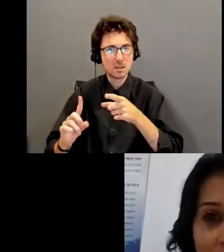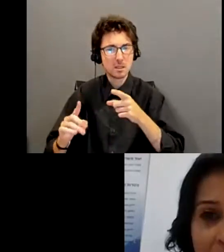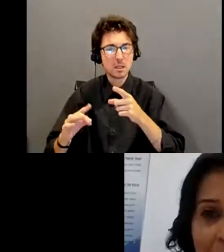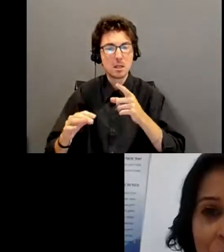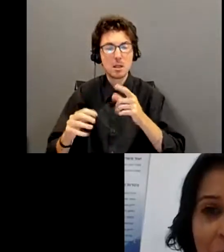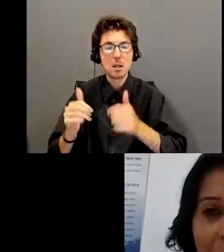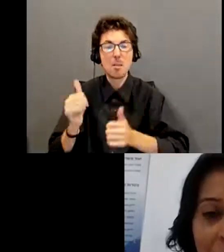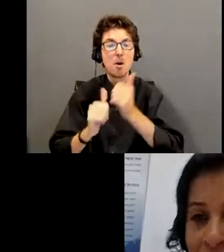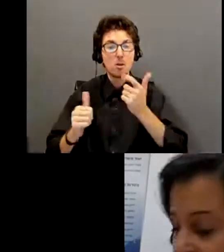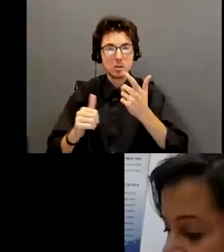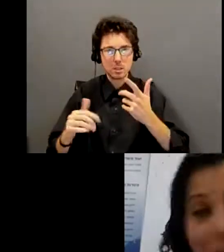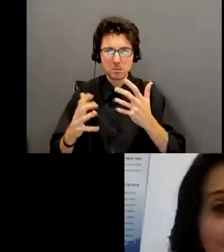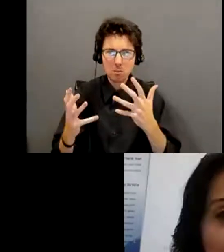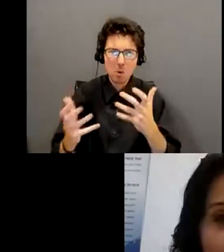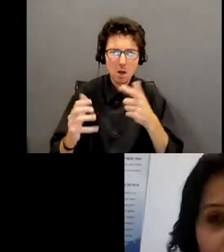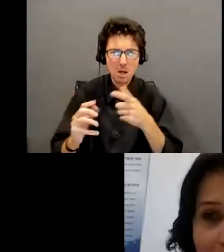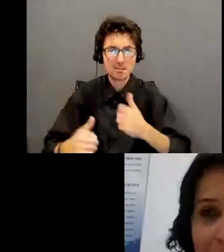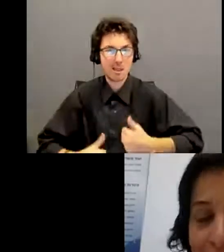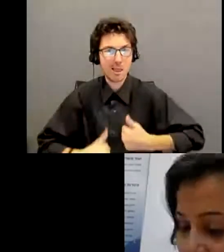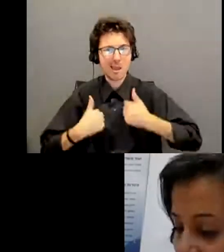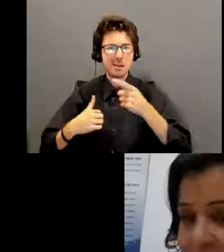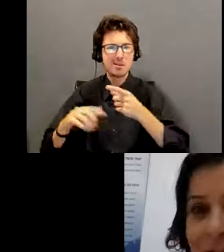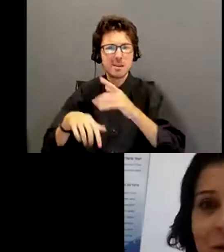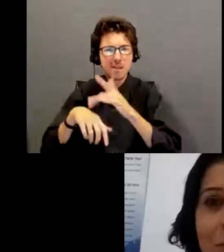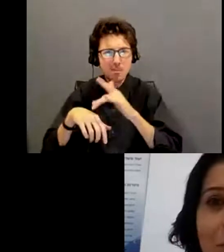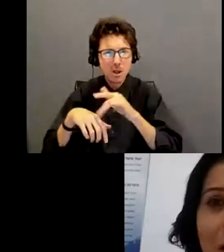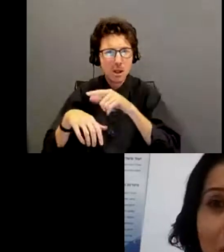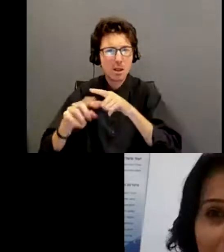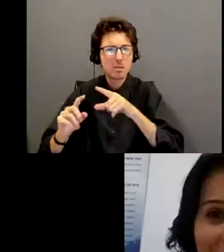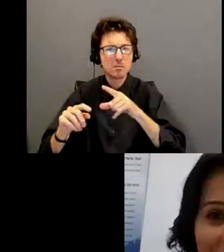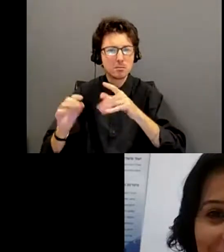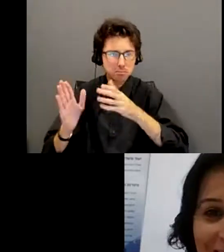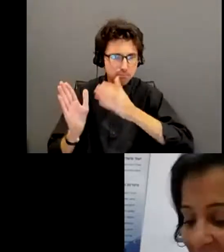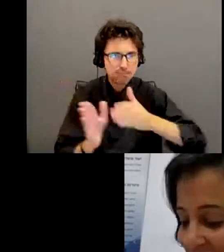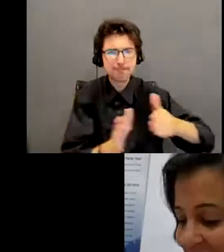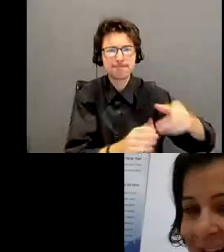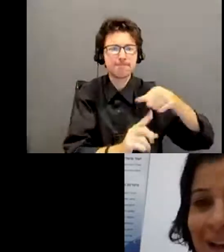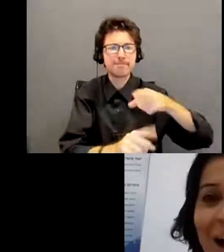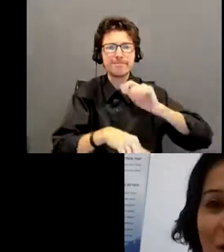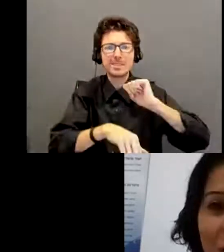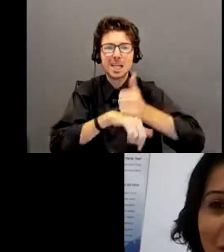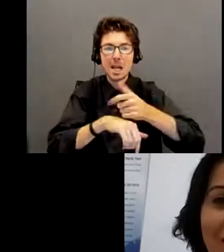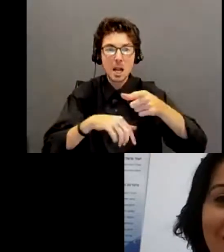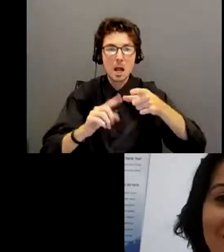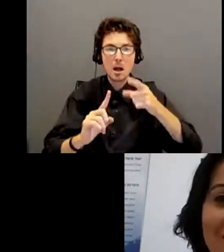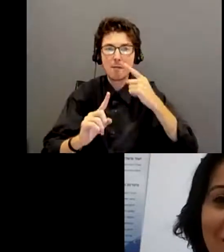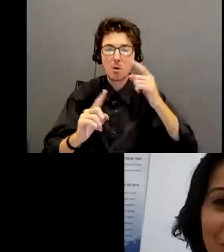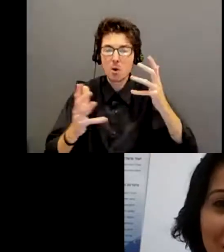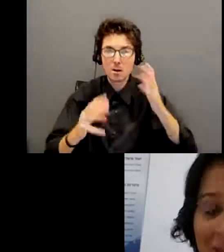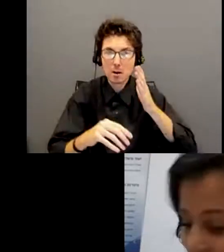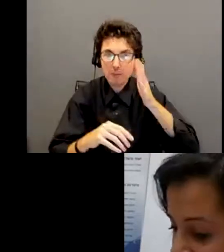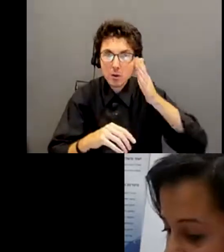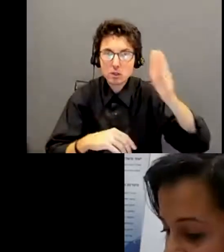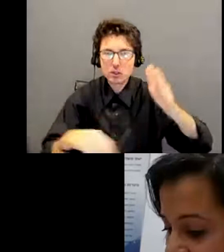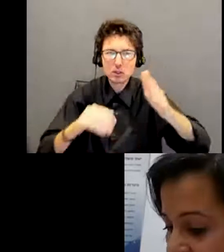The wish is to have to establish more buildings and centers to accommodate Hajar and her